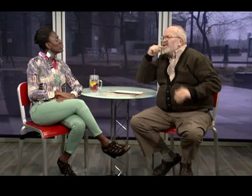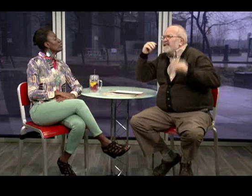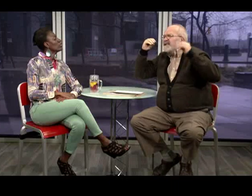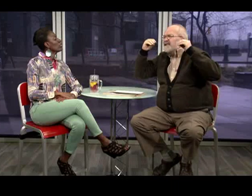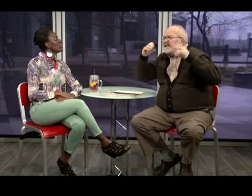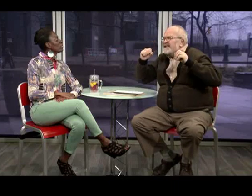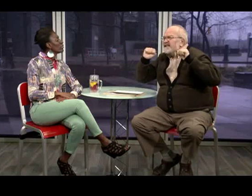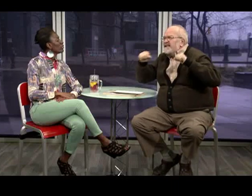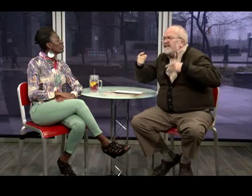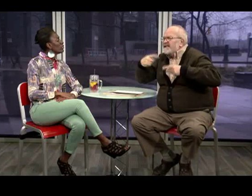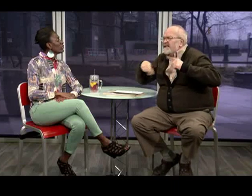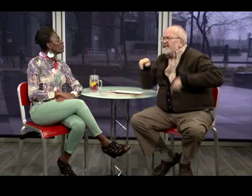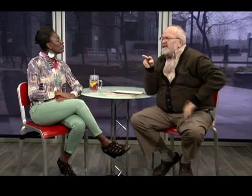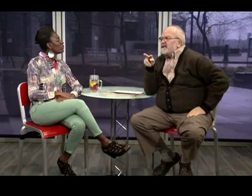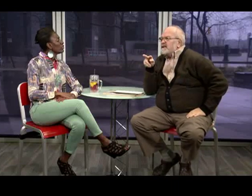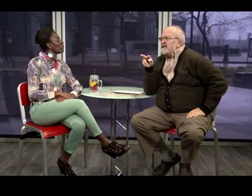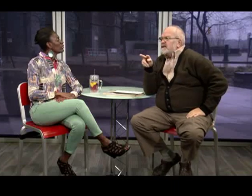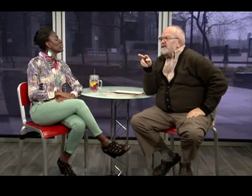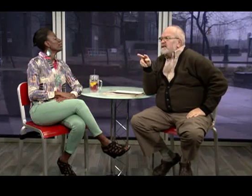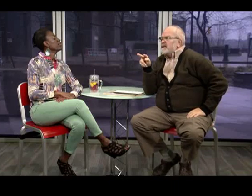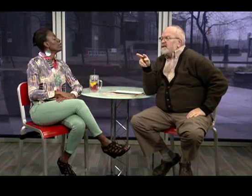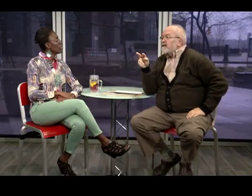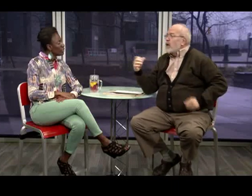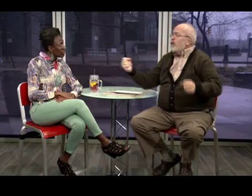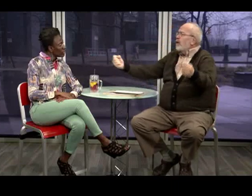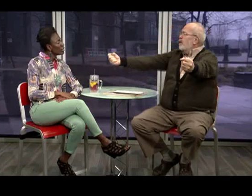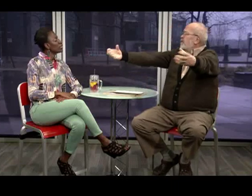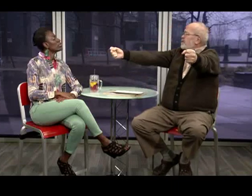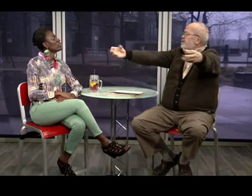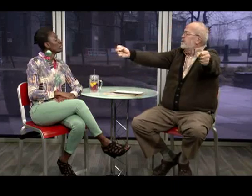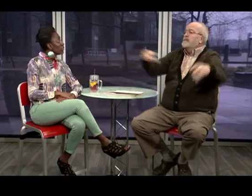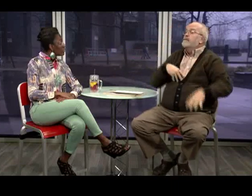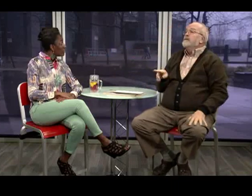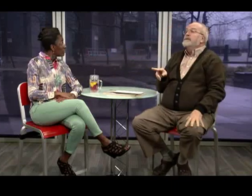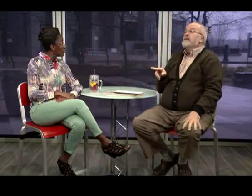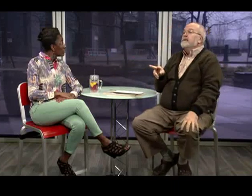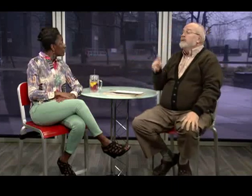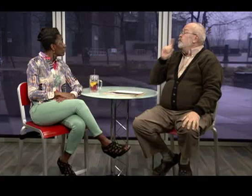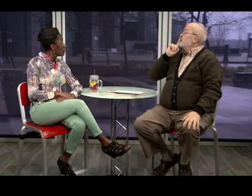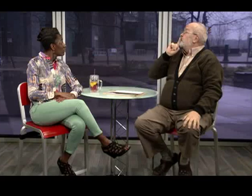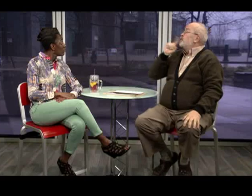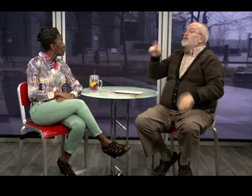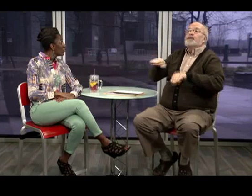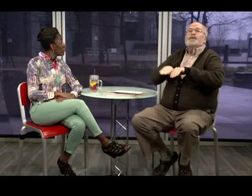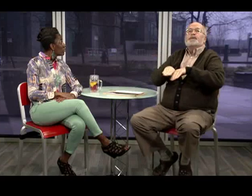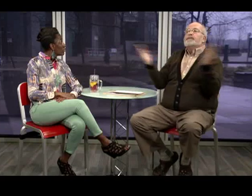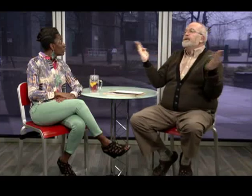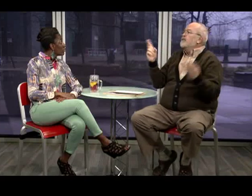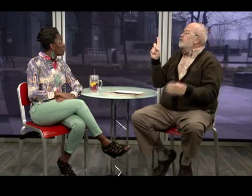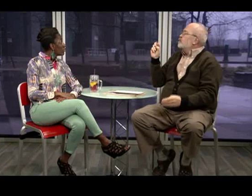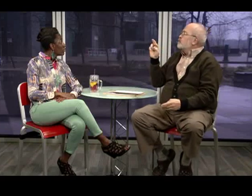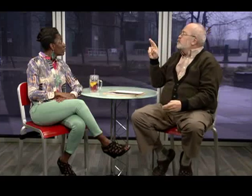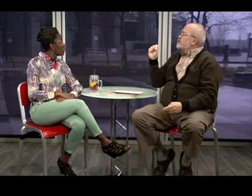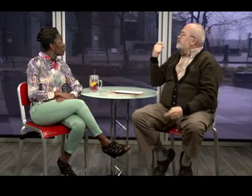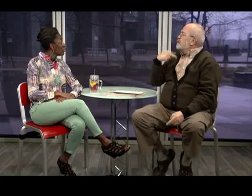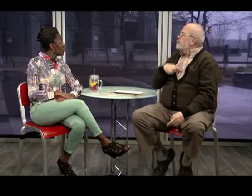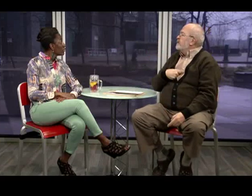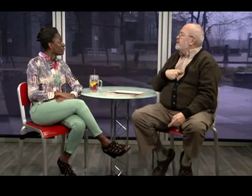Gallaudet University, and I saw that they had people there who used spoken language but could sign as well.